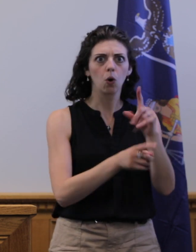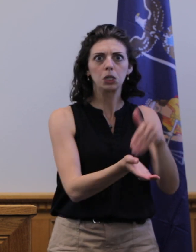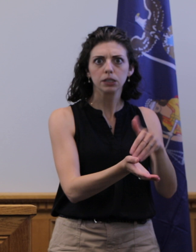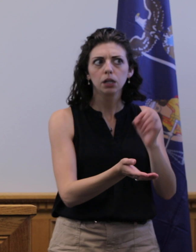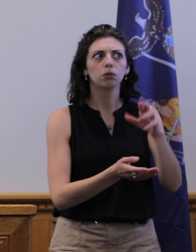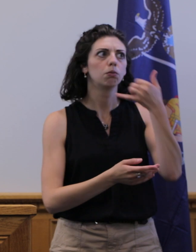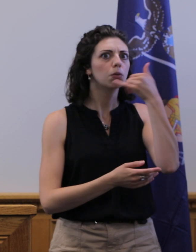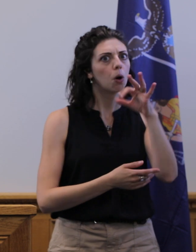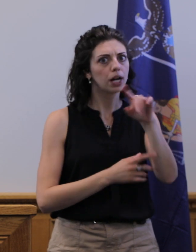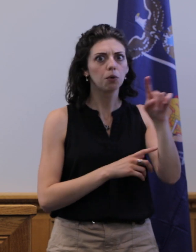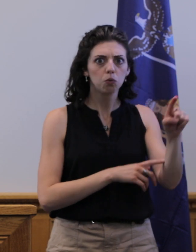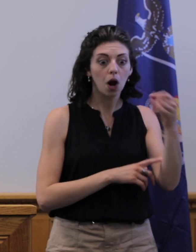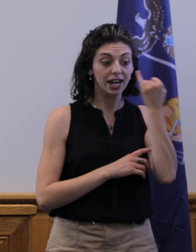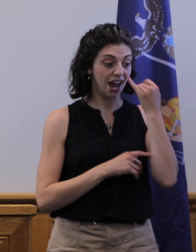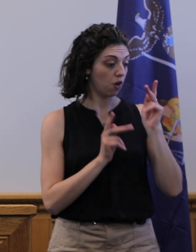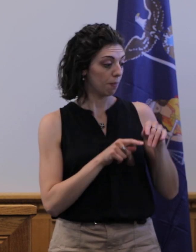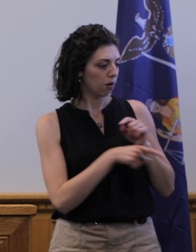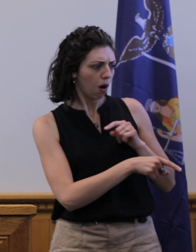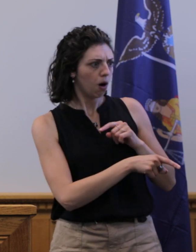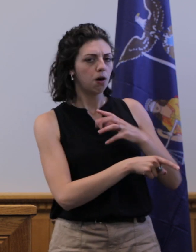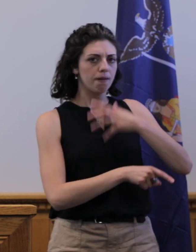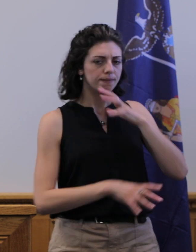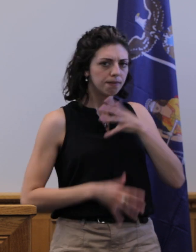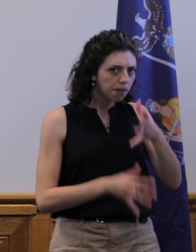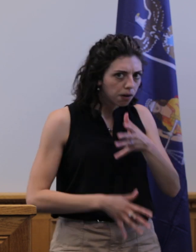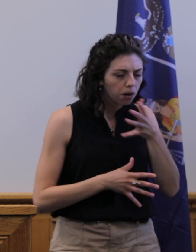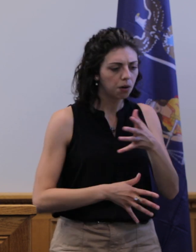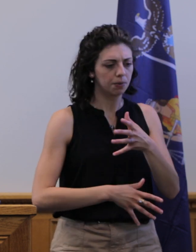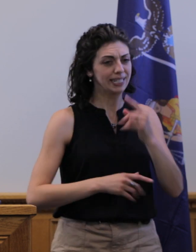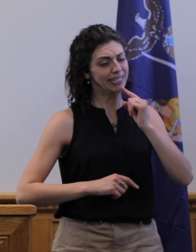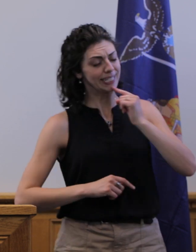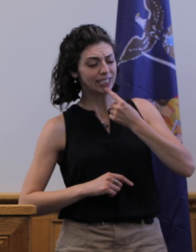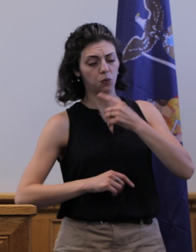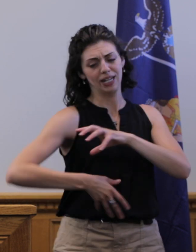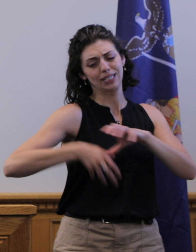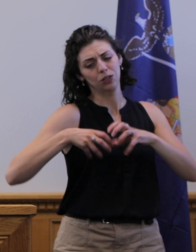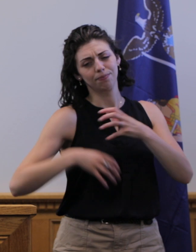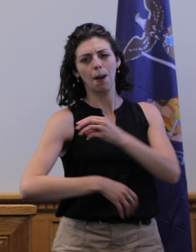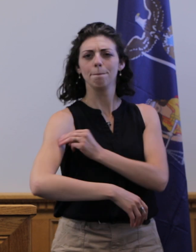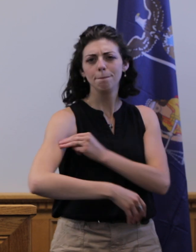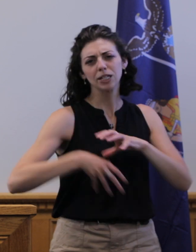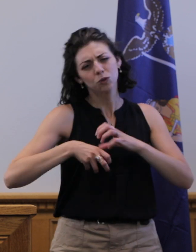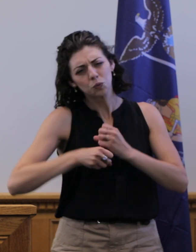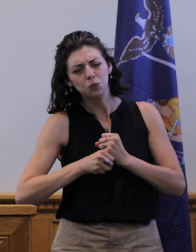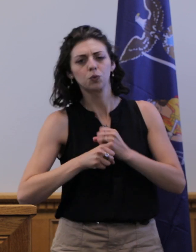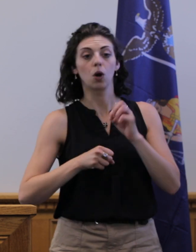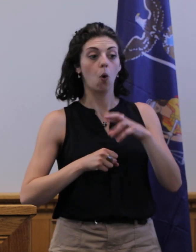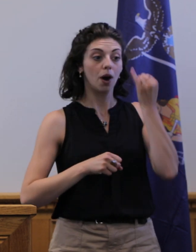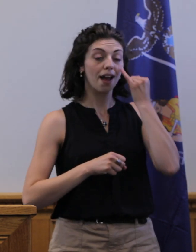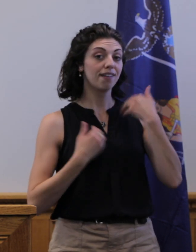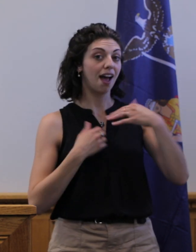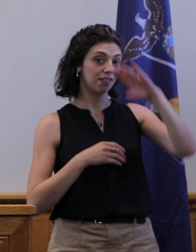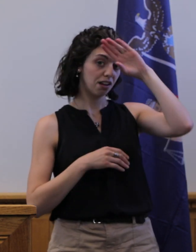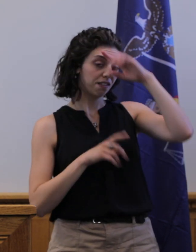you are with begins vomiting, has severe muscle cramps, an irregular heartbeat or pulse, or a temperature of 103